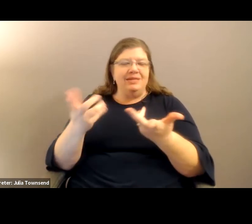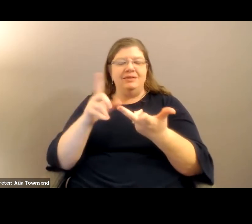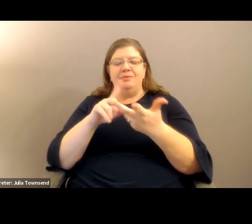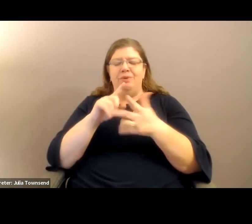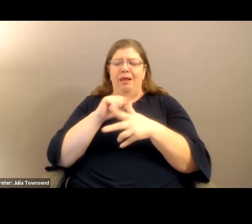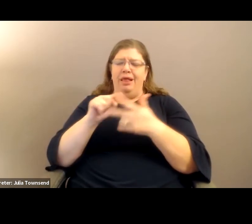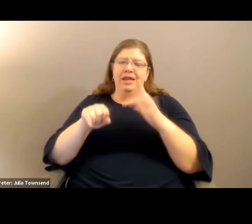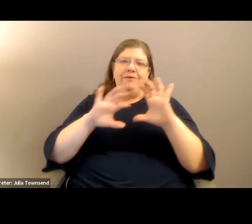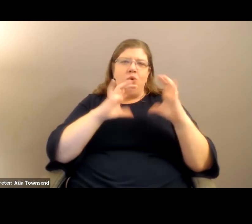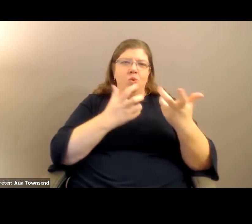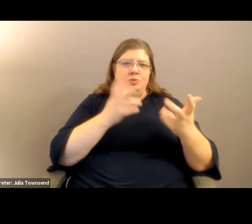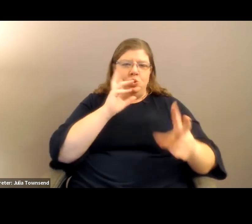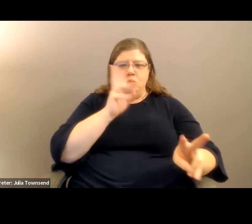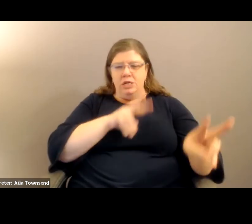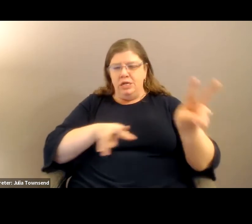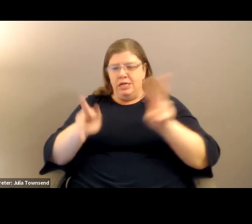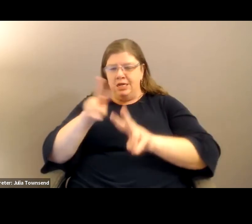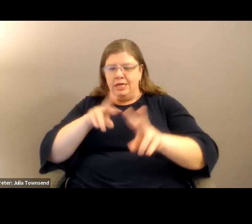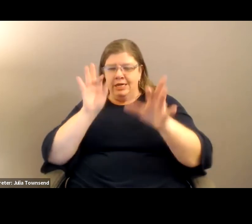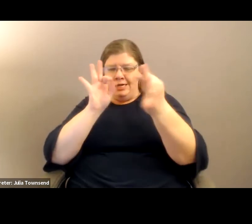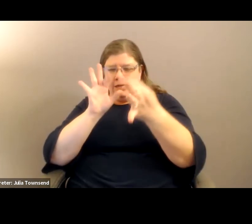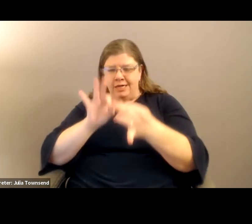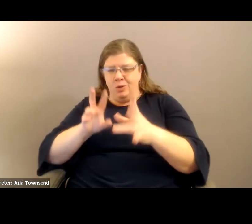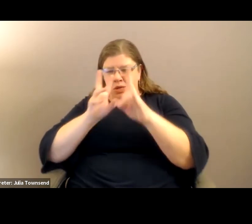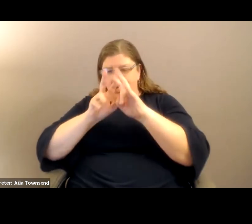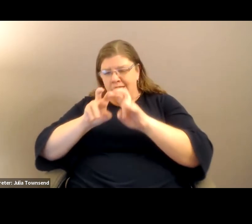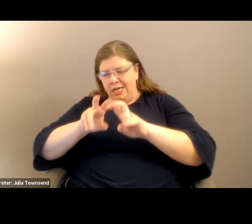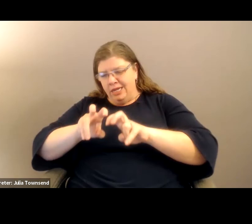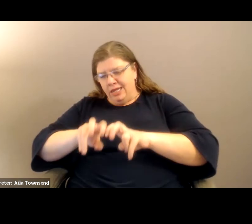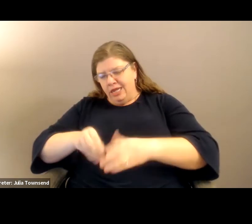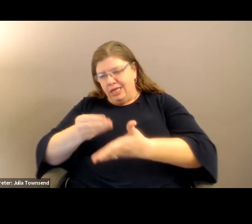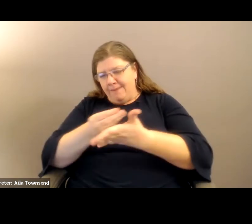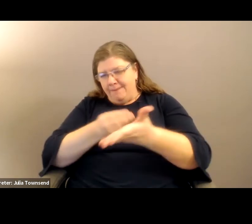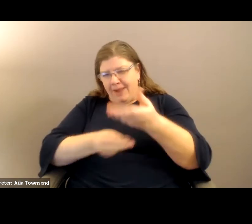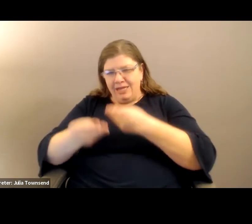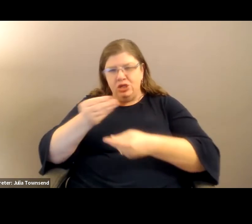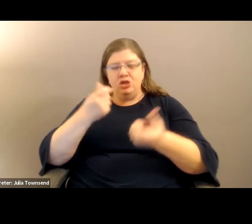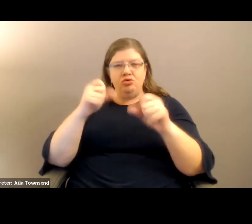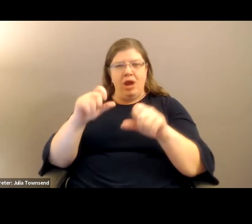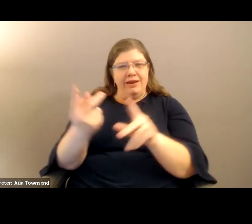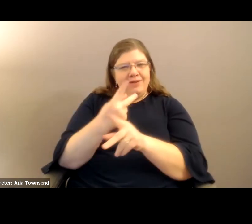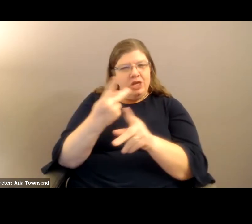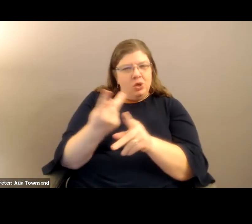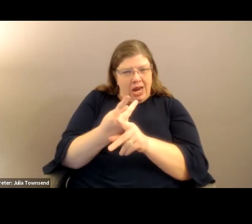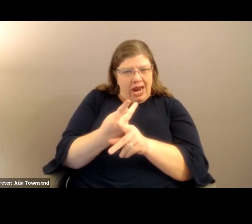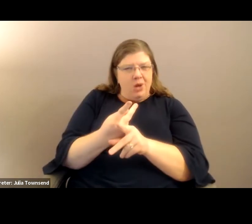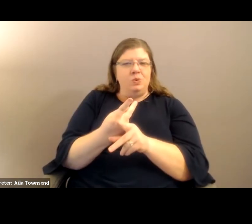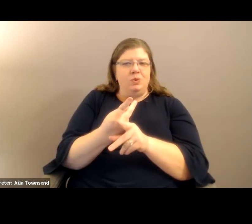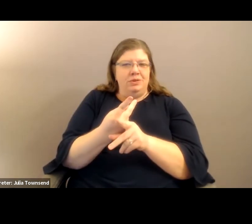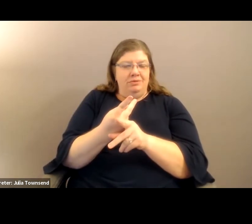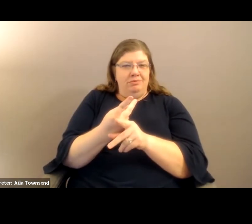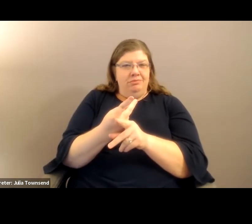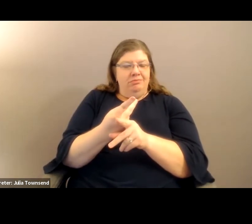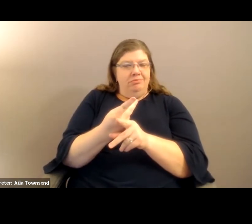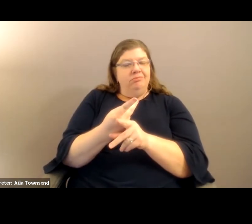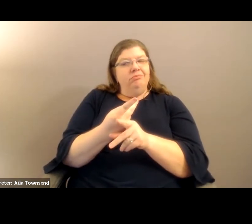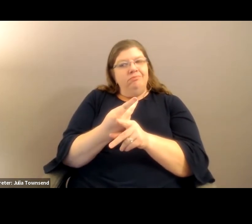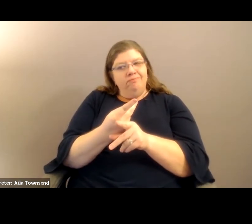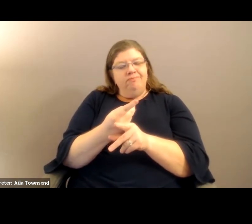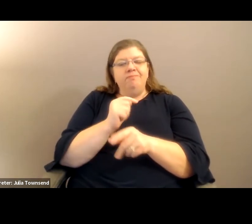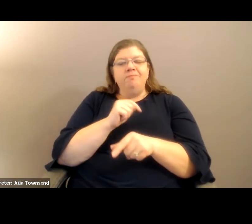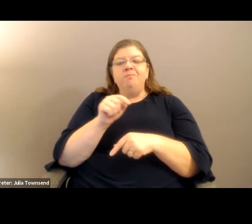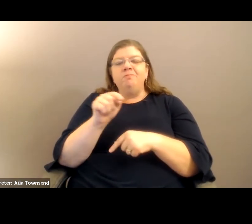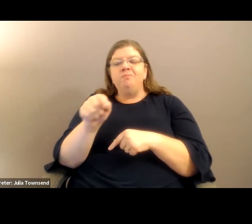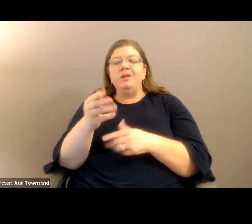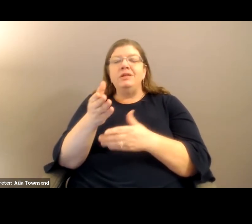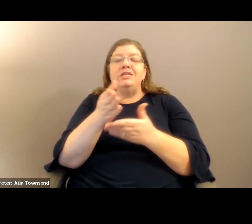different groups that kind of really dive deep into this budget and try to figure out if there are things that